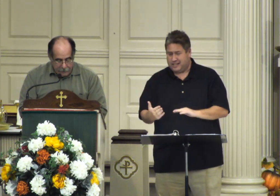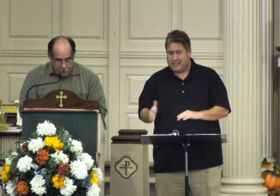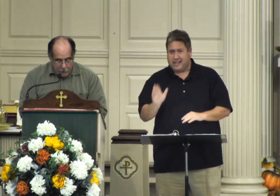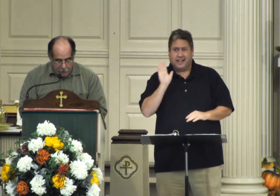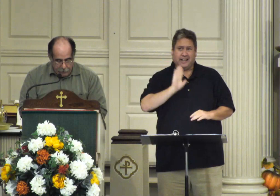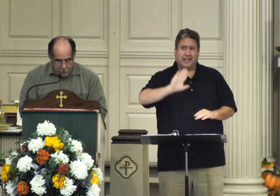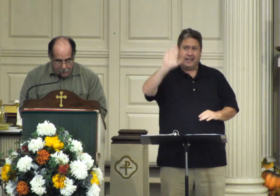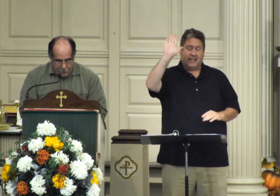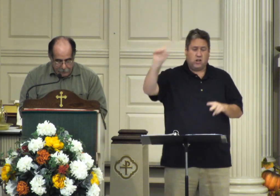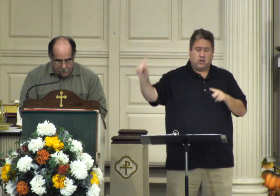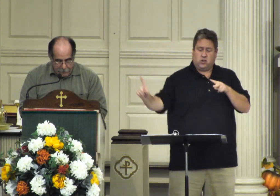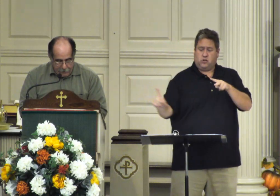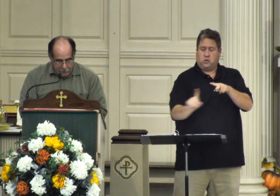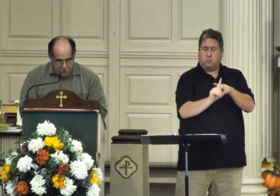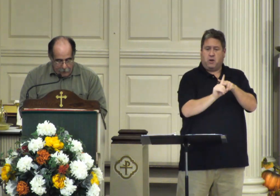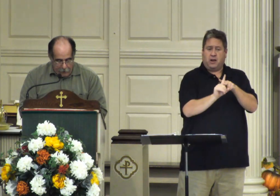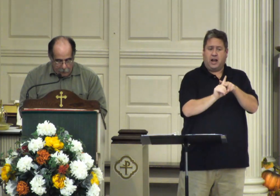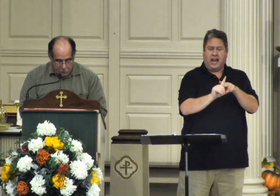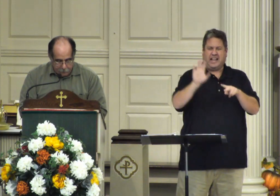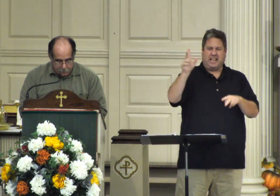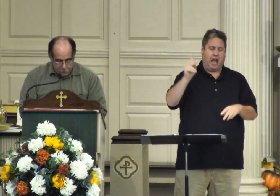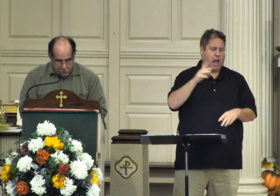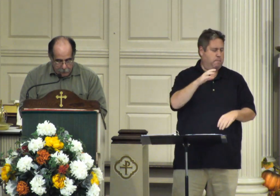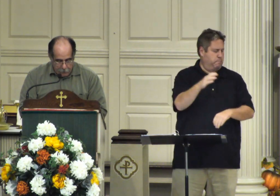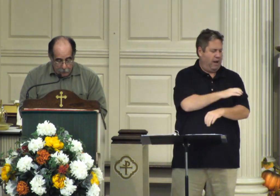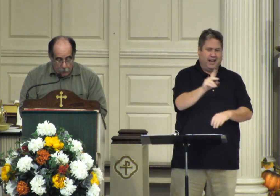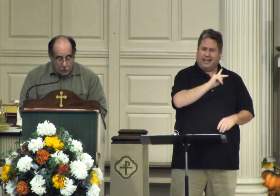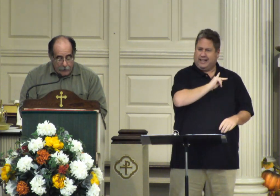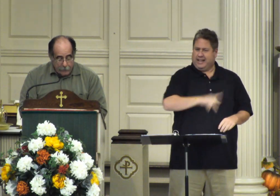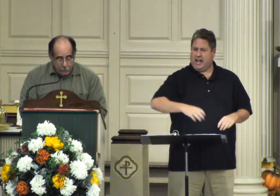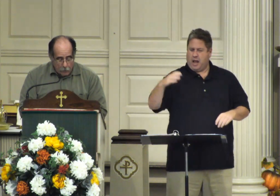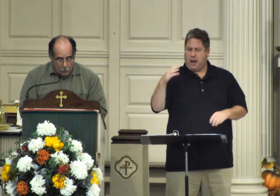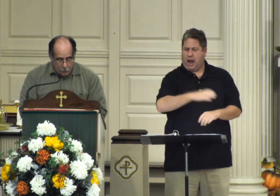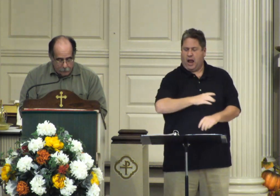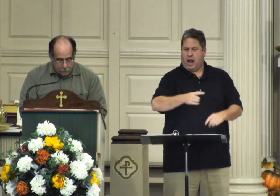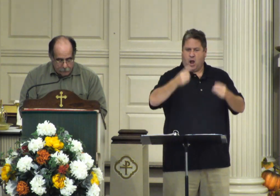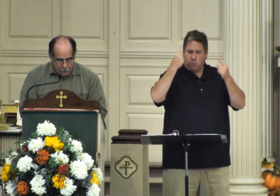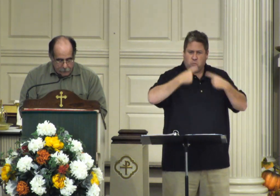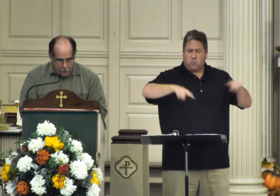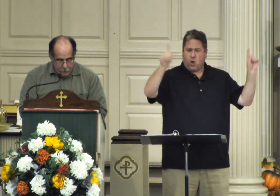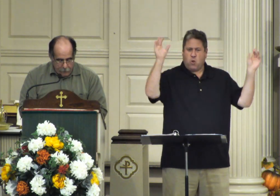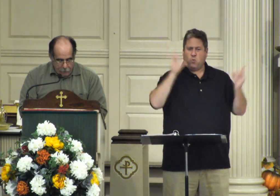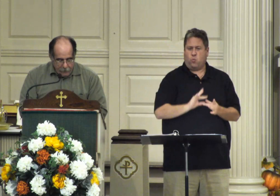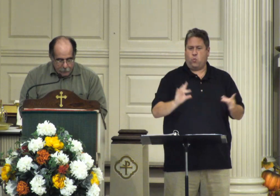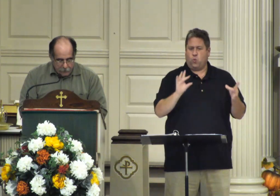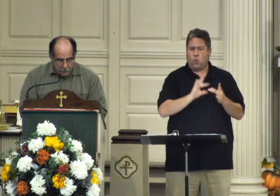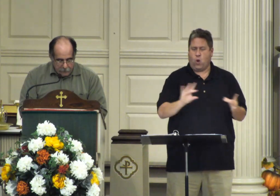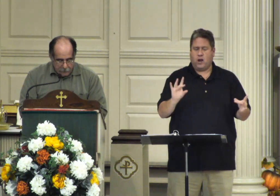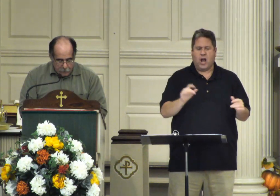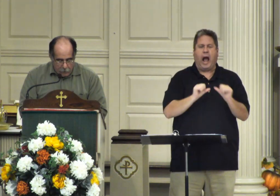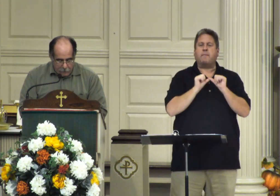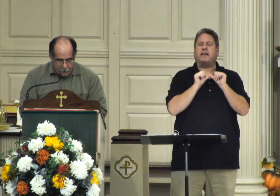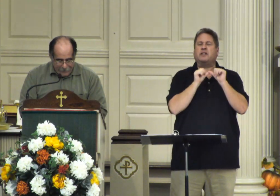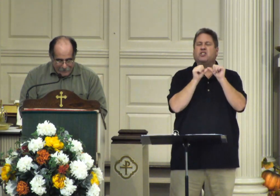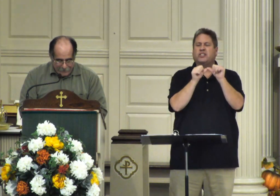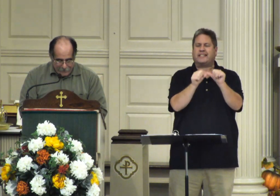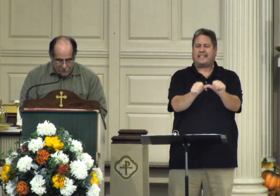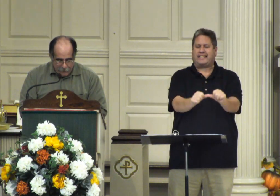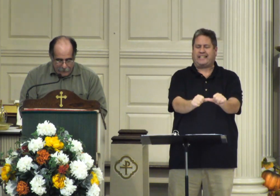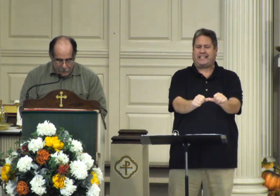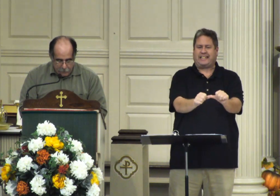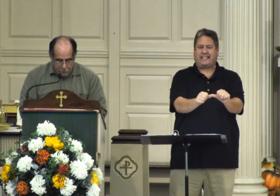by his appearing and his kingly power, proclaim the word. Be persistent whether it